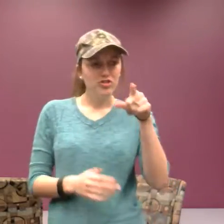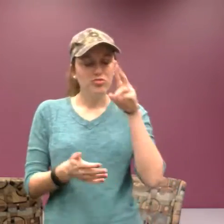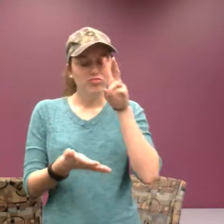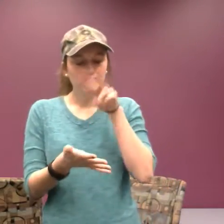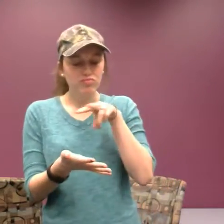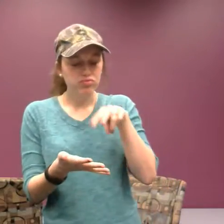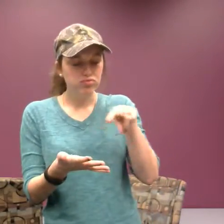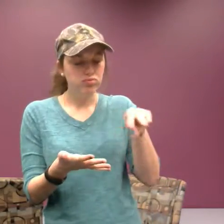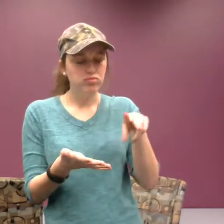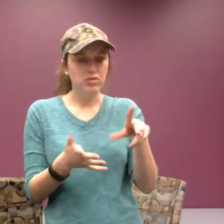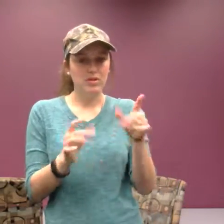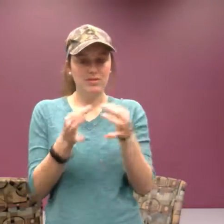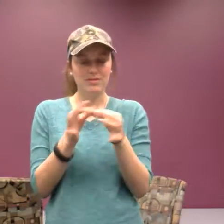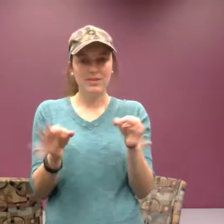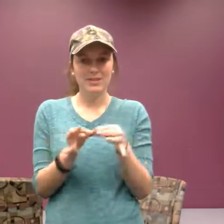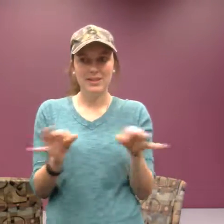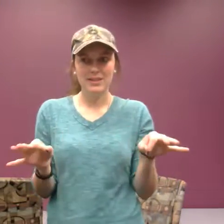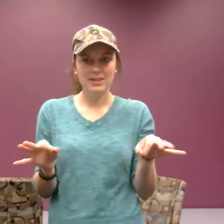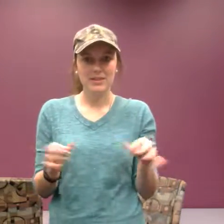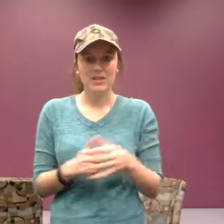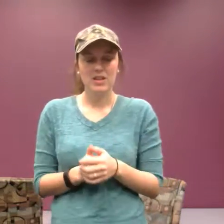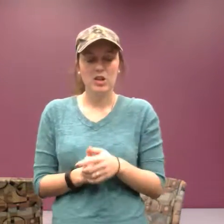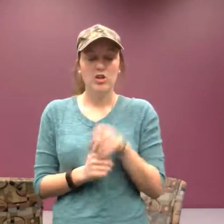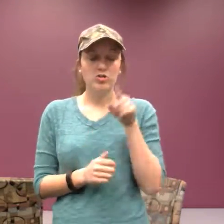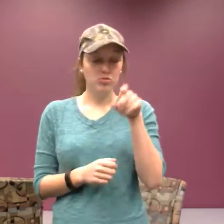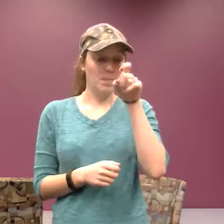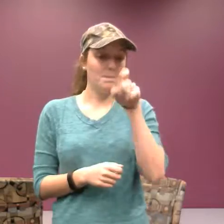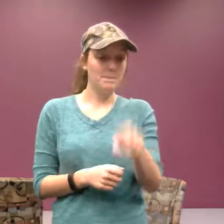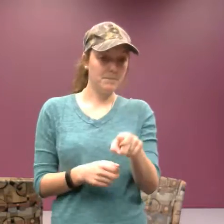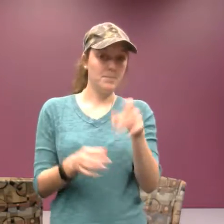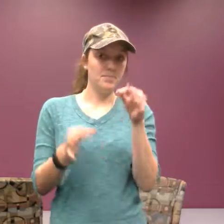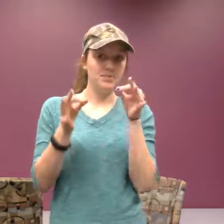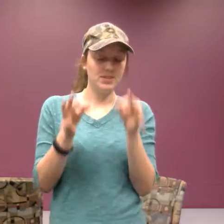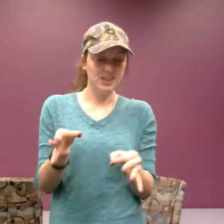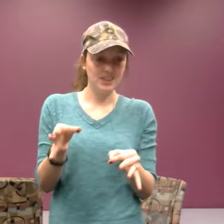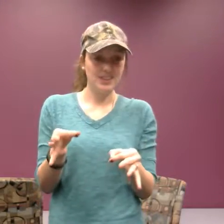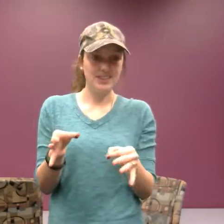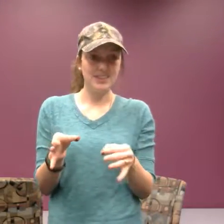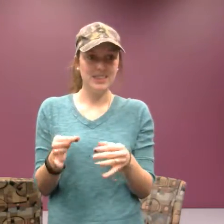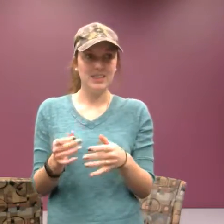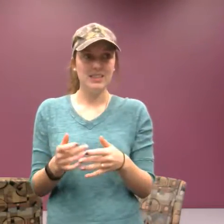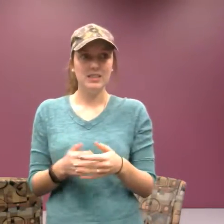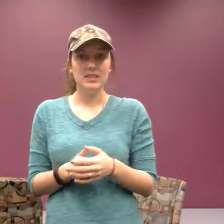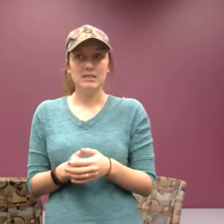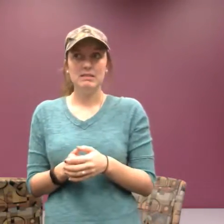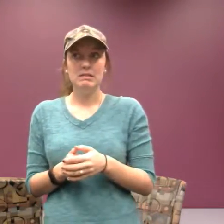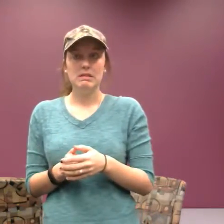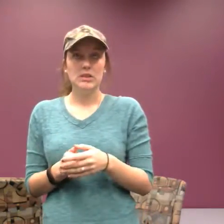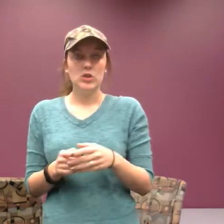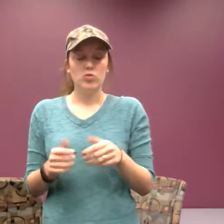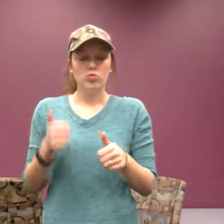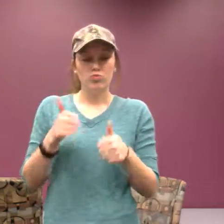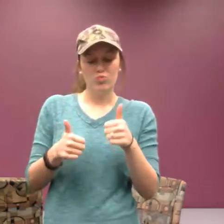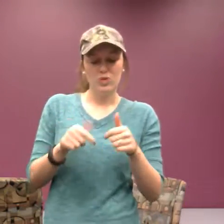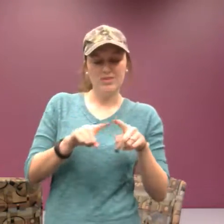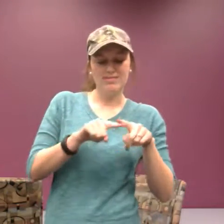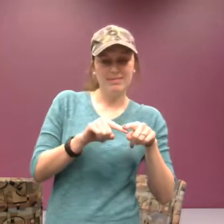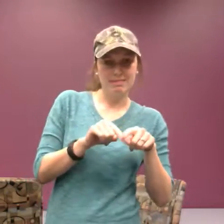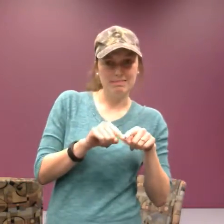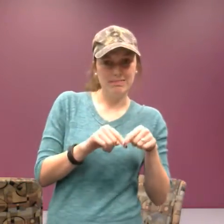you have to decide what depends on something else. Or a better way maybe to